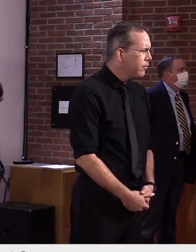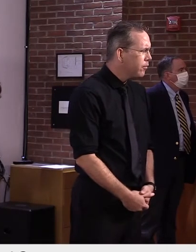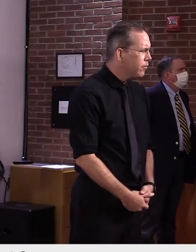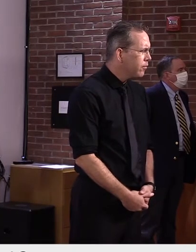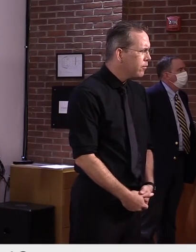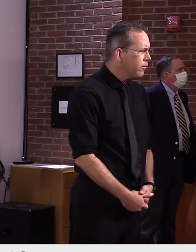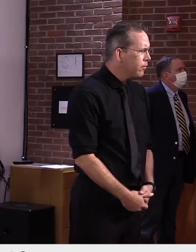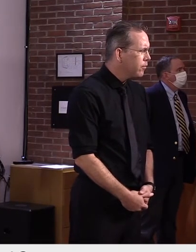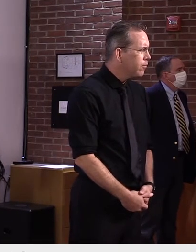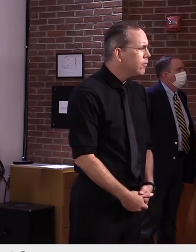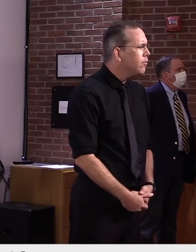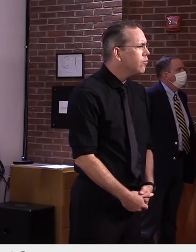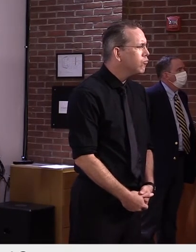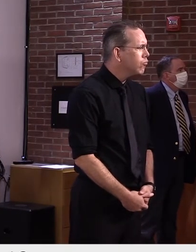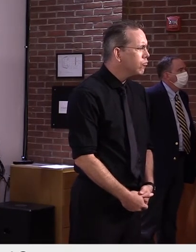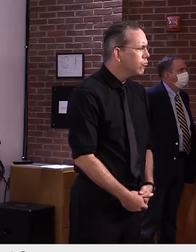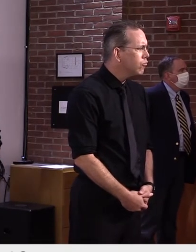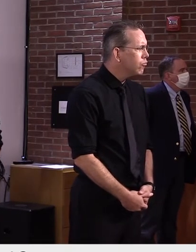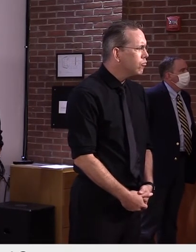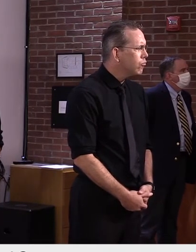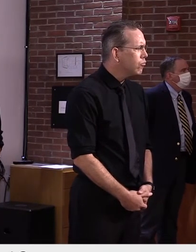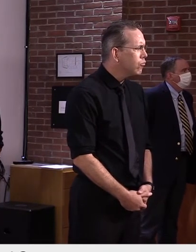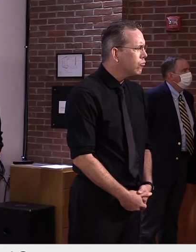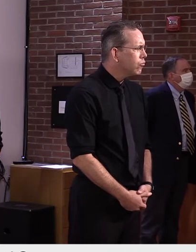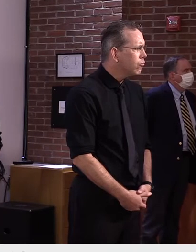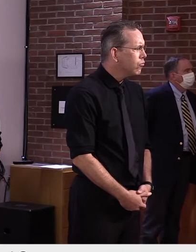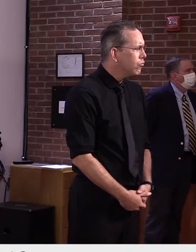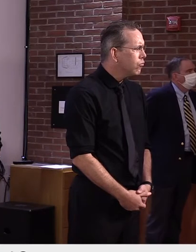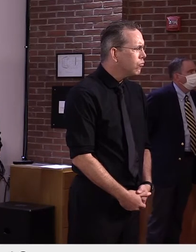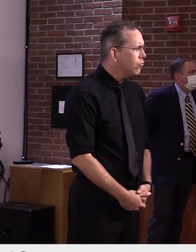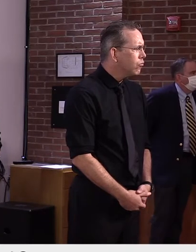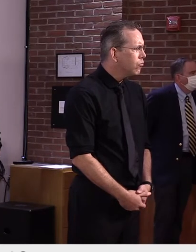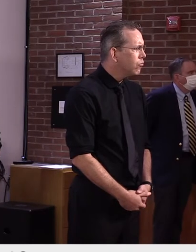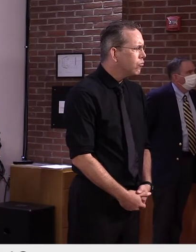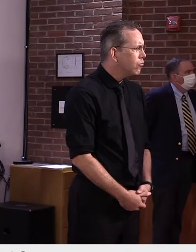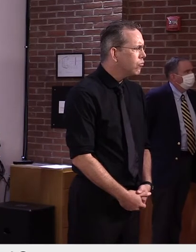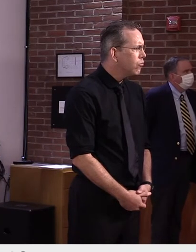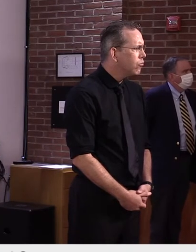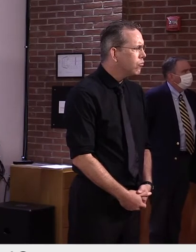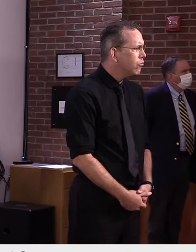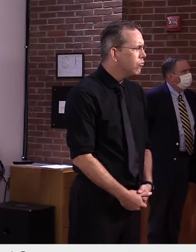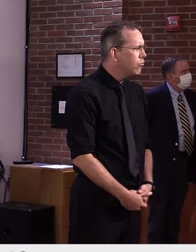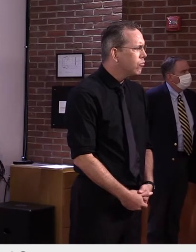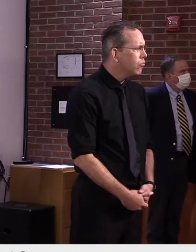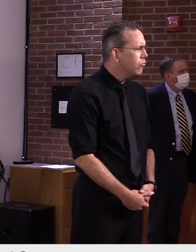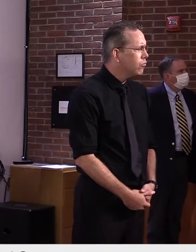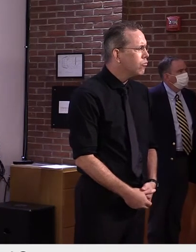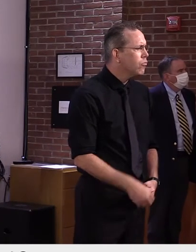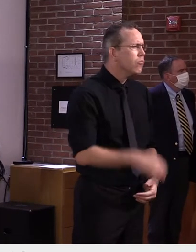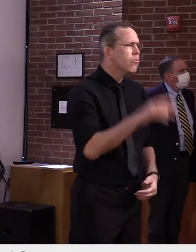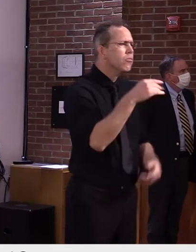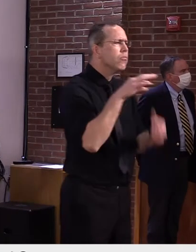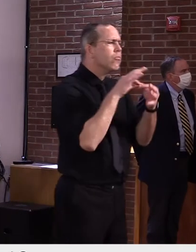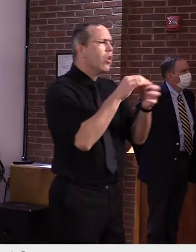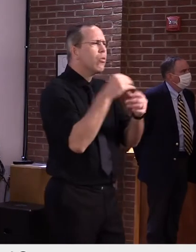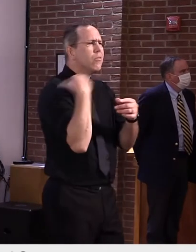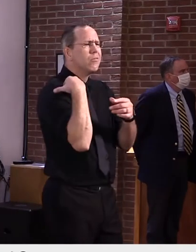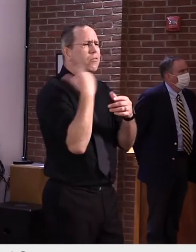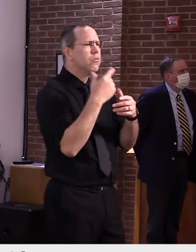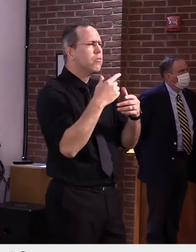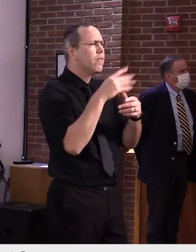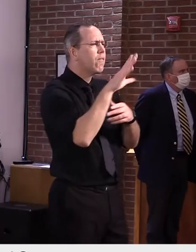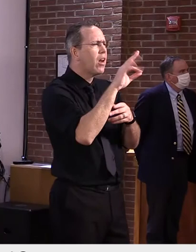so at least 48 and you only have results for 17 of those 48 so do you know enough yet to say that this is